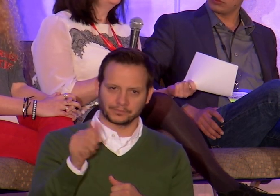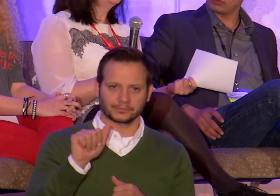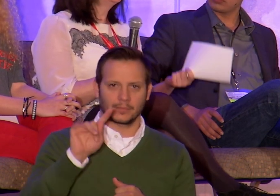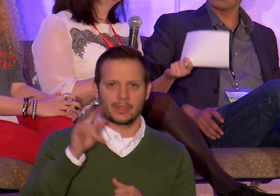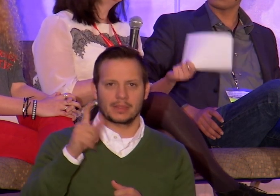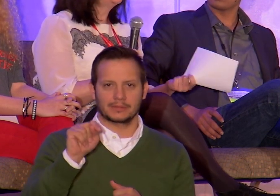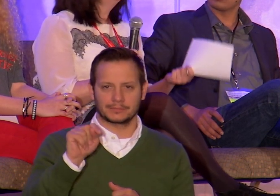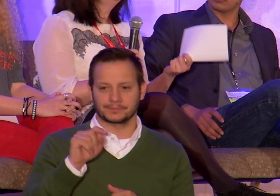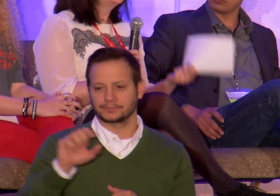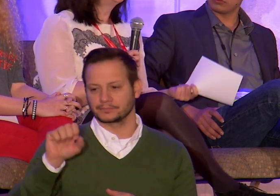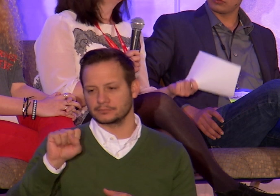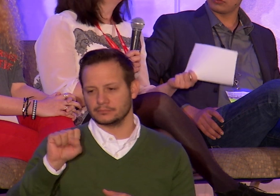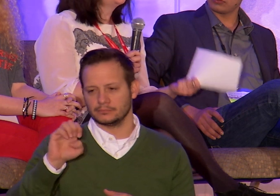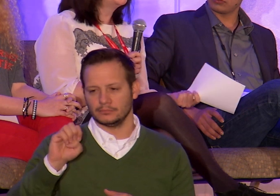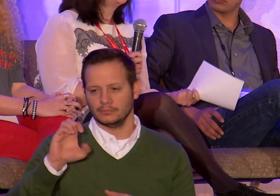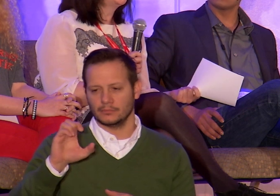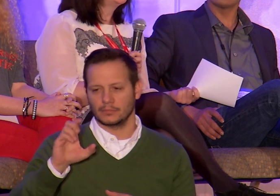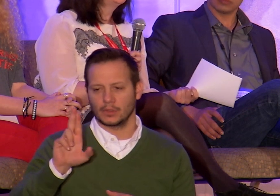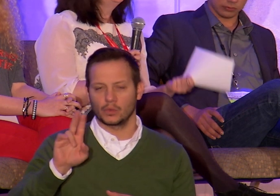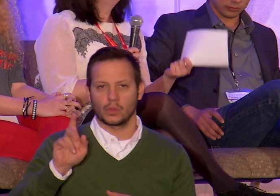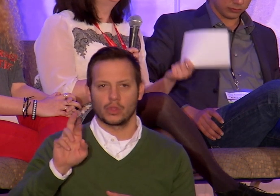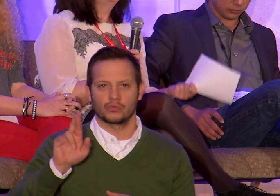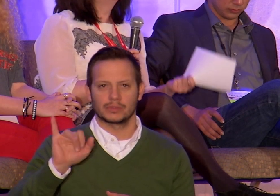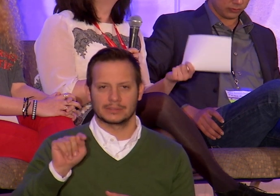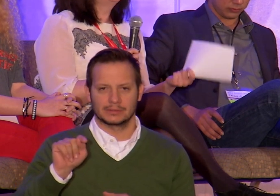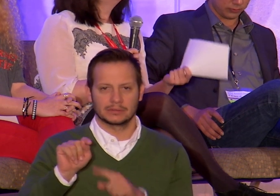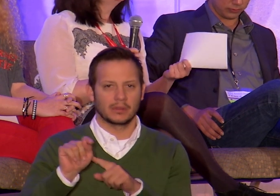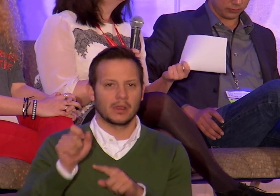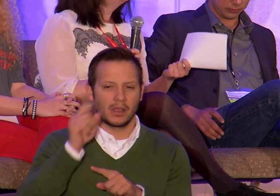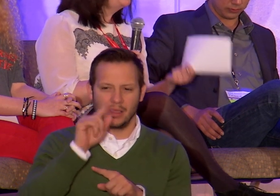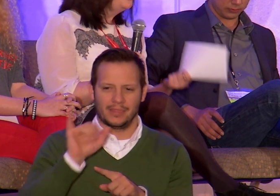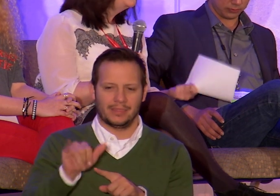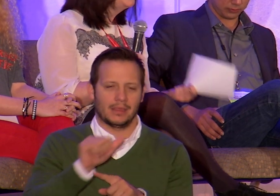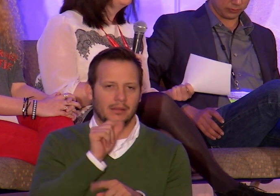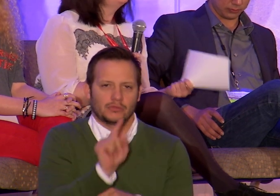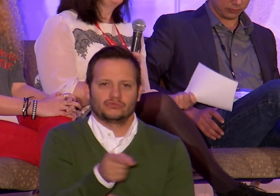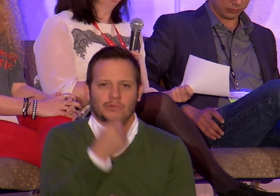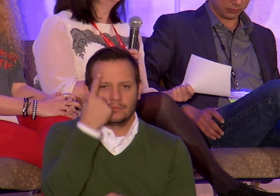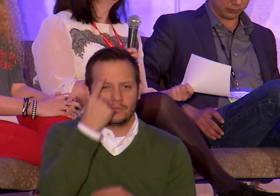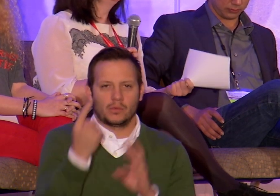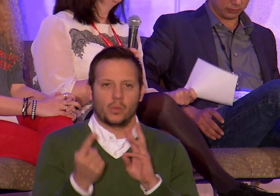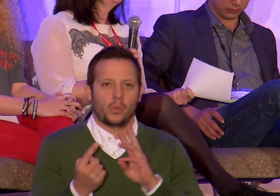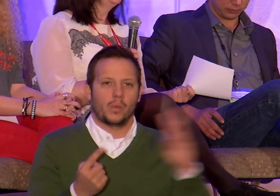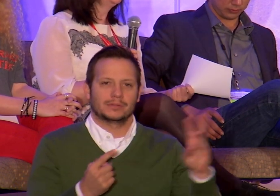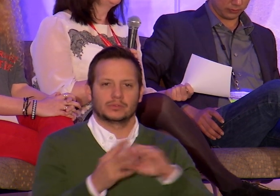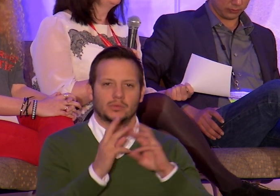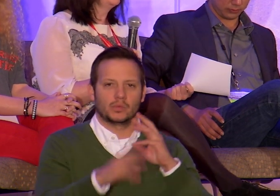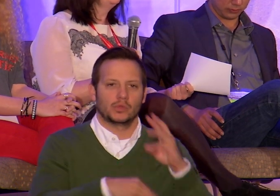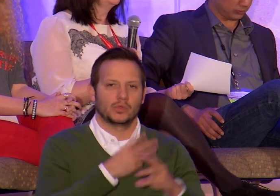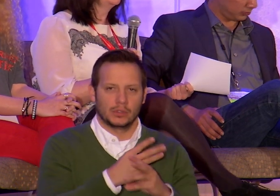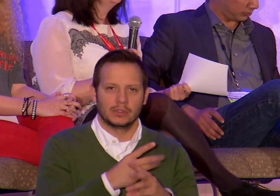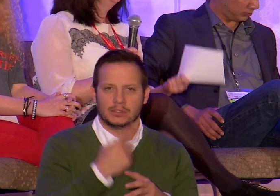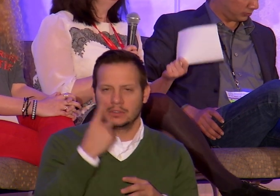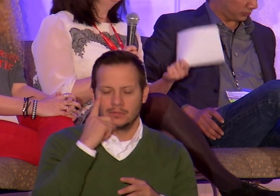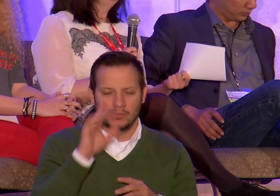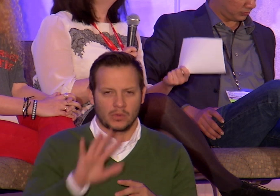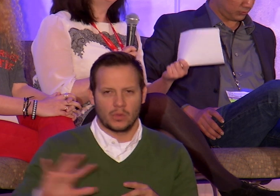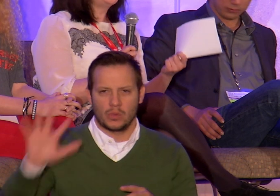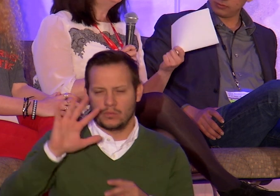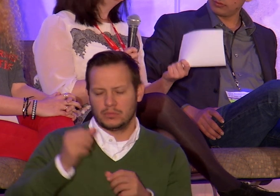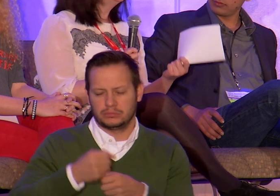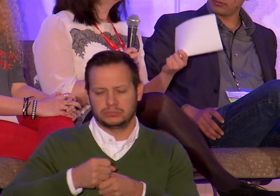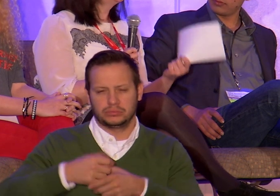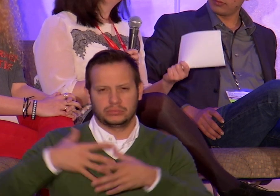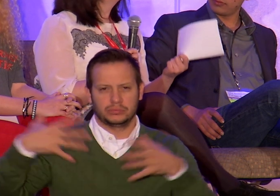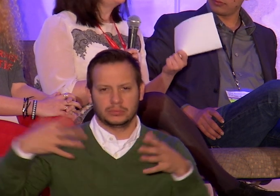secularism or atheism is not a Western construct, because there is an explosion of atheism in the Middle East and North Africa. There is